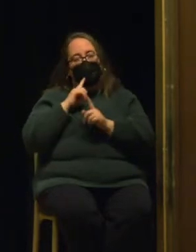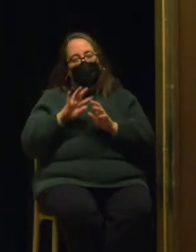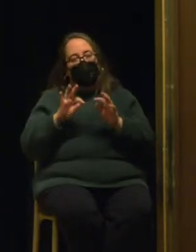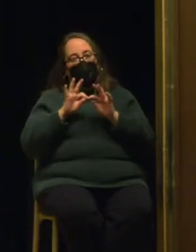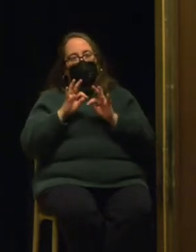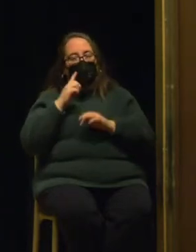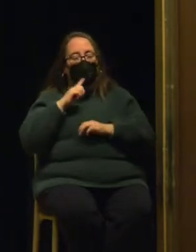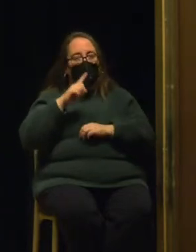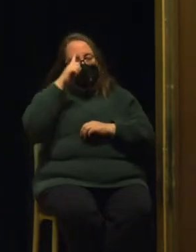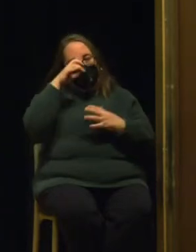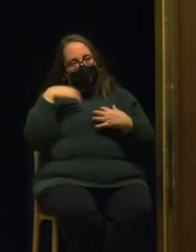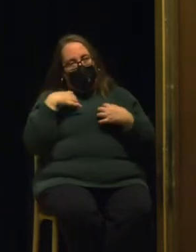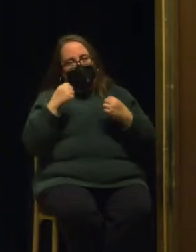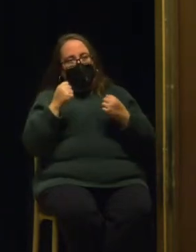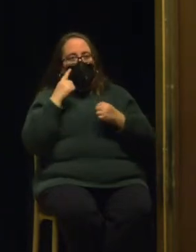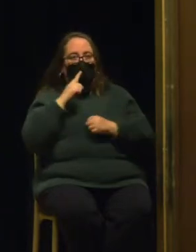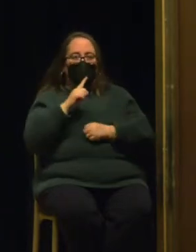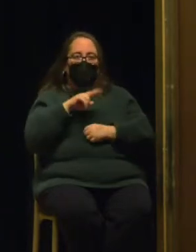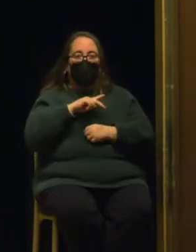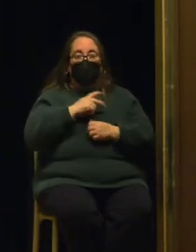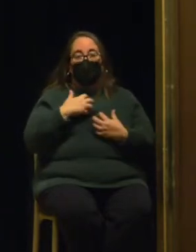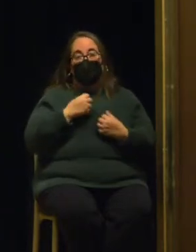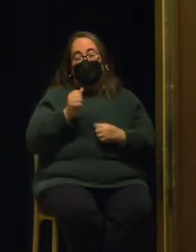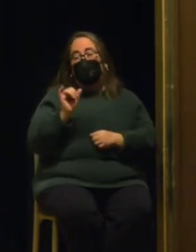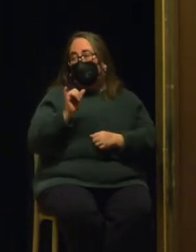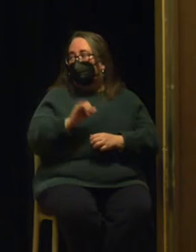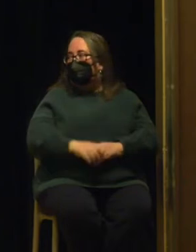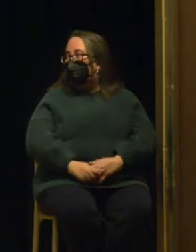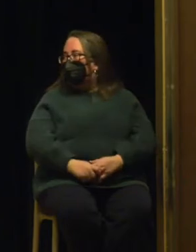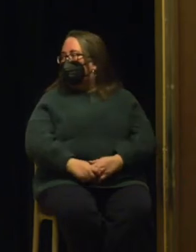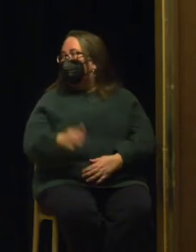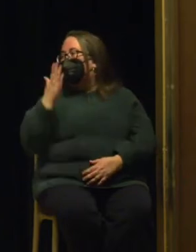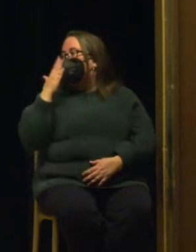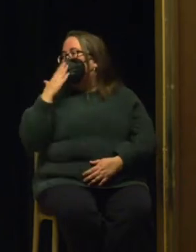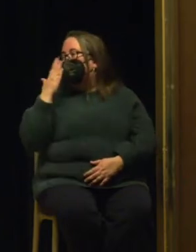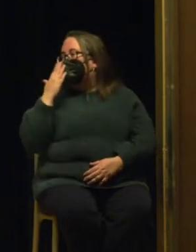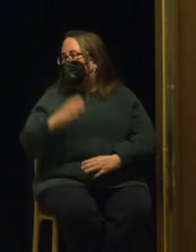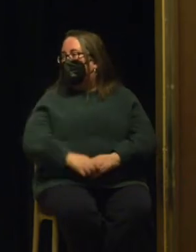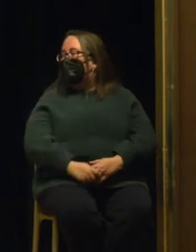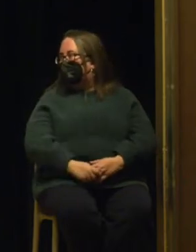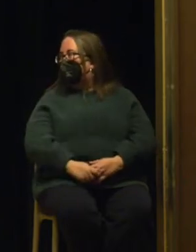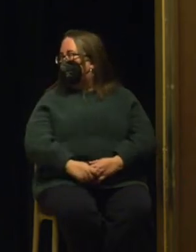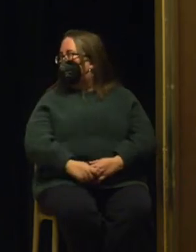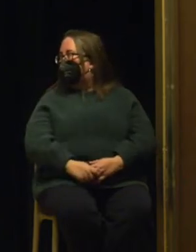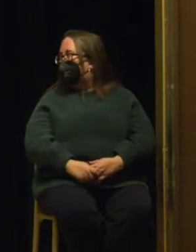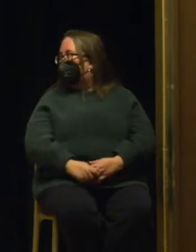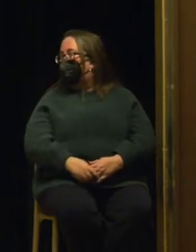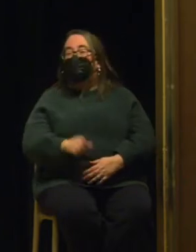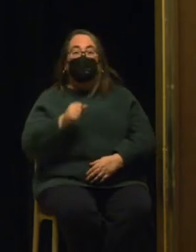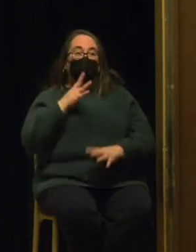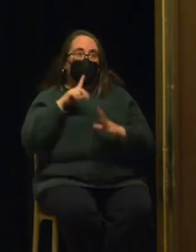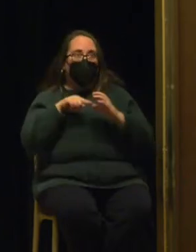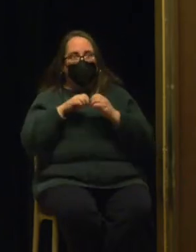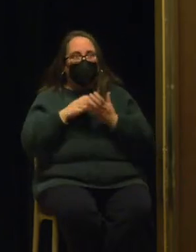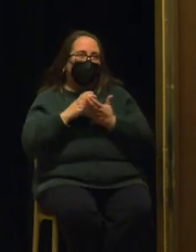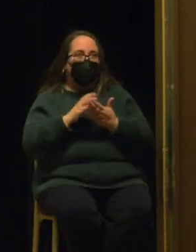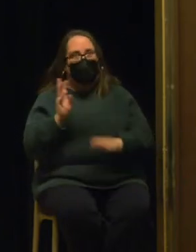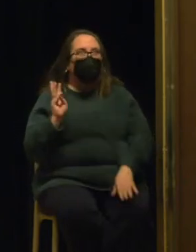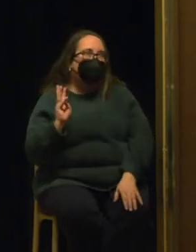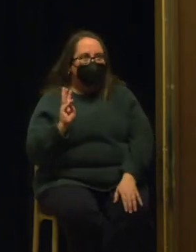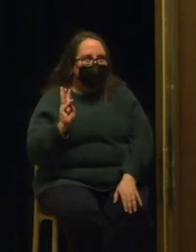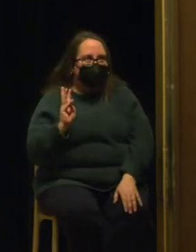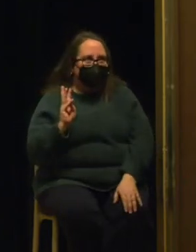mental health and for your physical health. So it can be done. Thank you. She talks all about it in chapter 6,